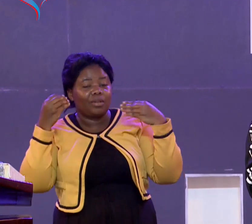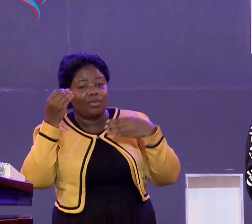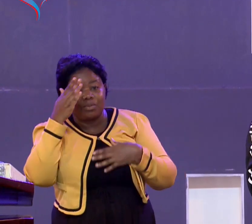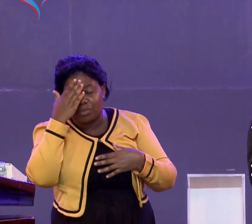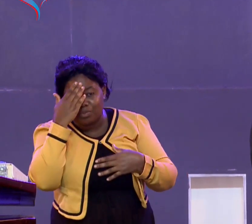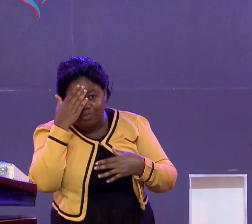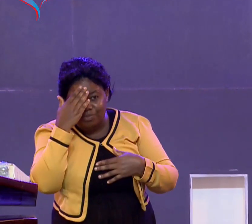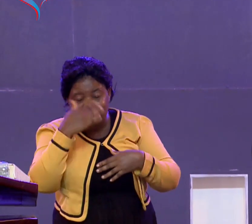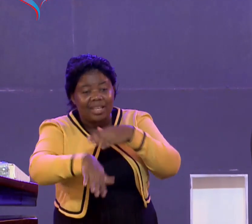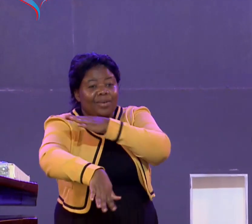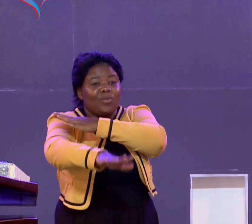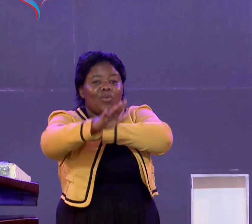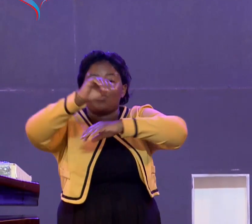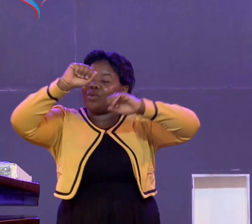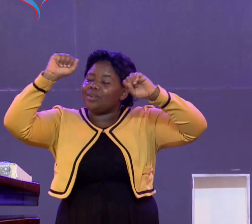humility, God